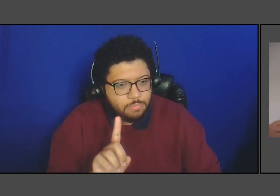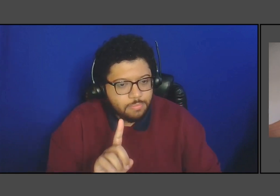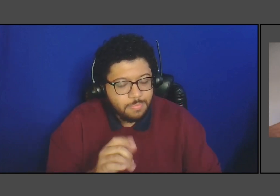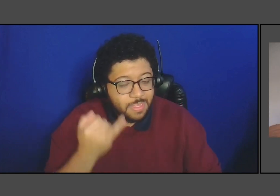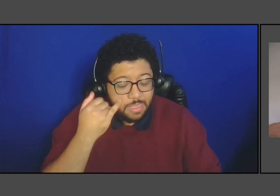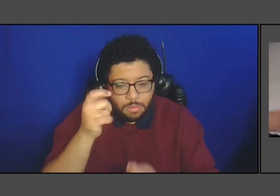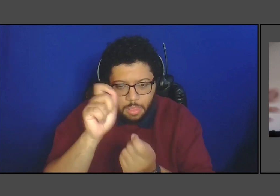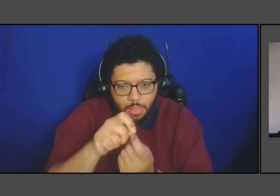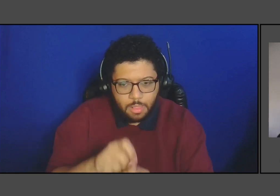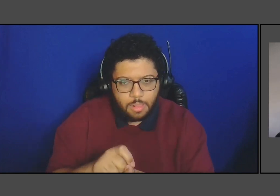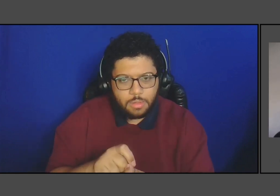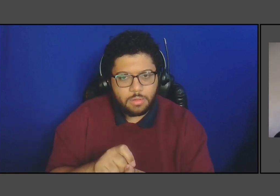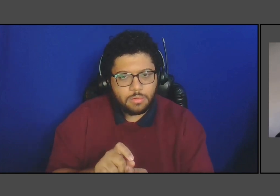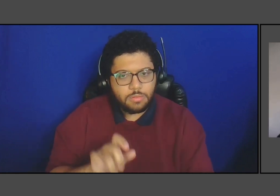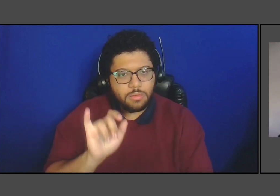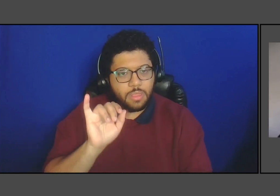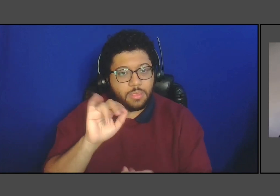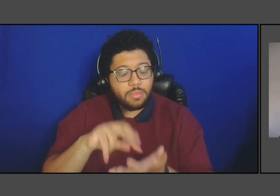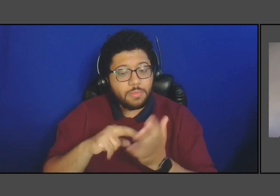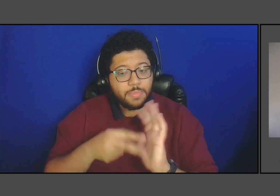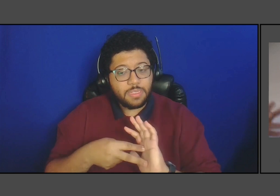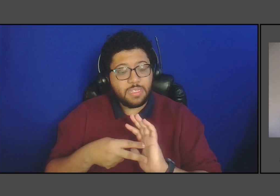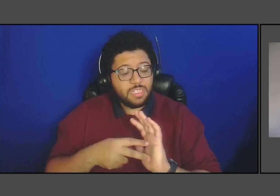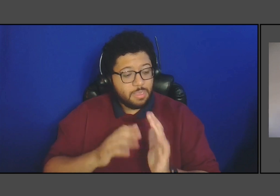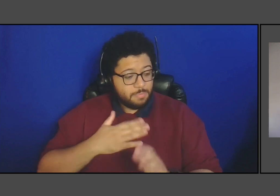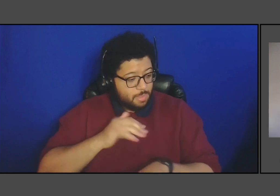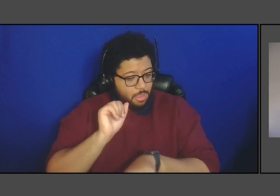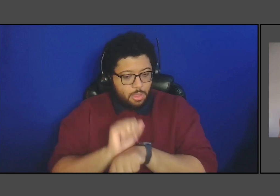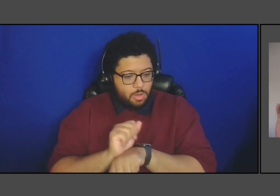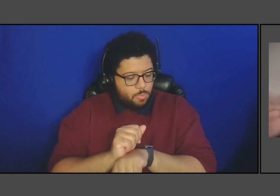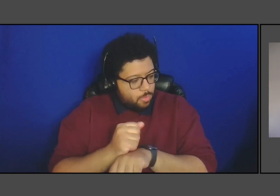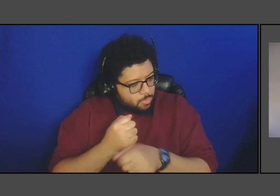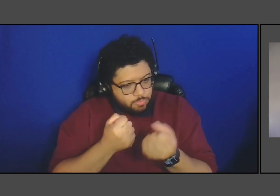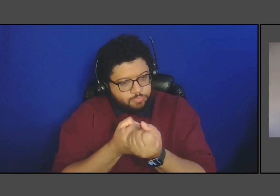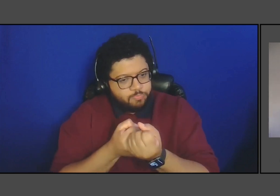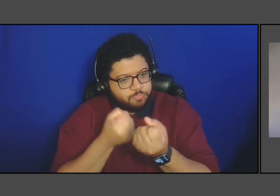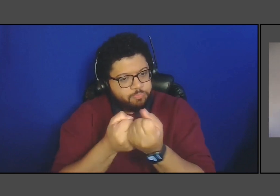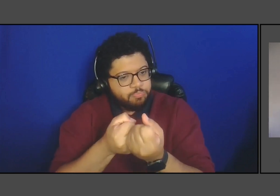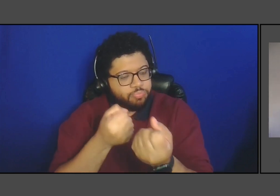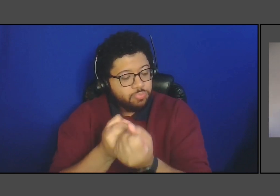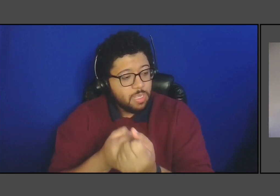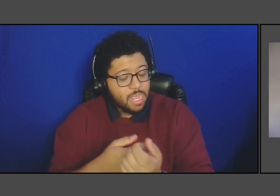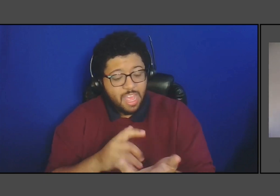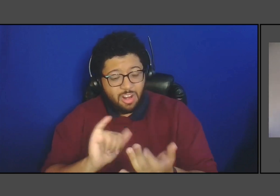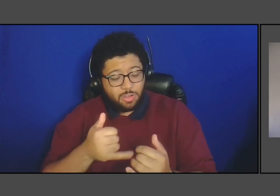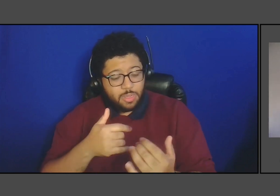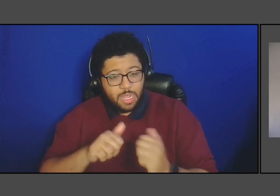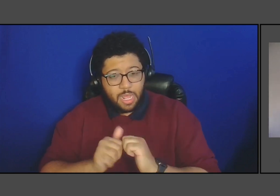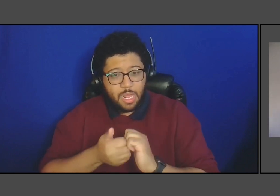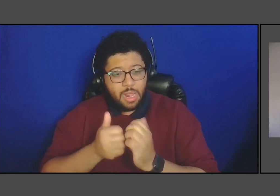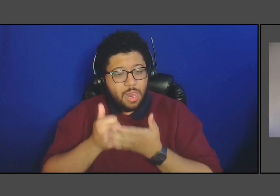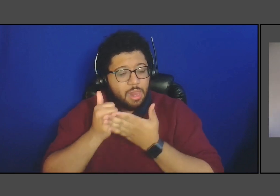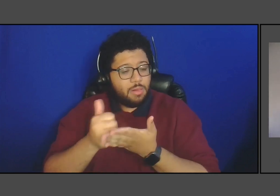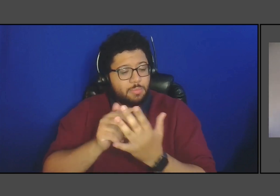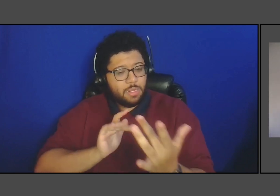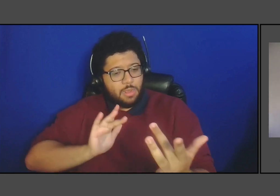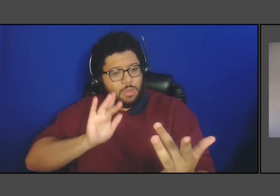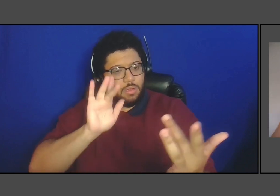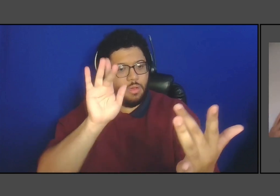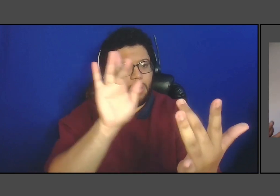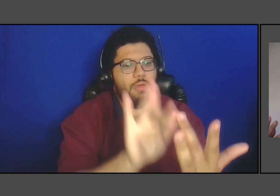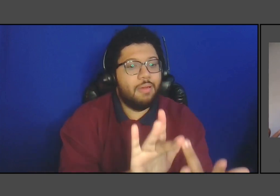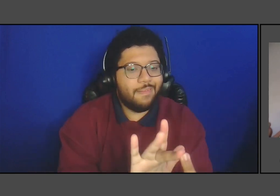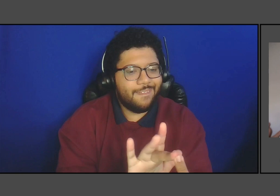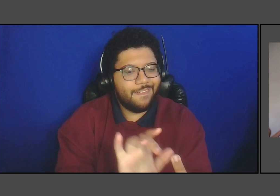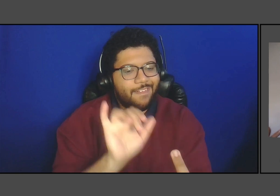the work or carried the work across a bridge of sorts, and it reached a wider audience that